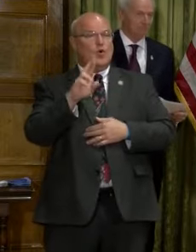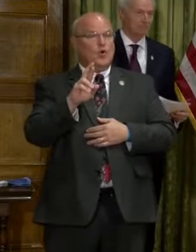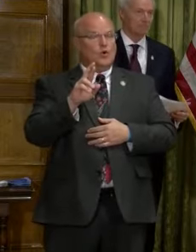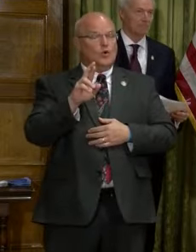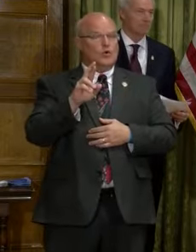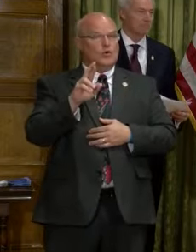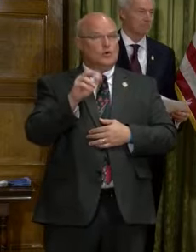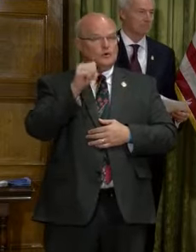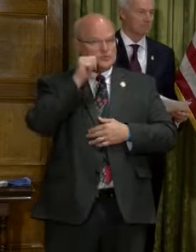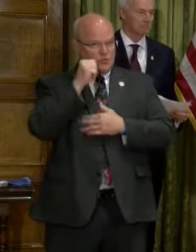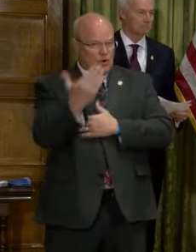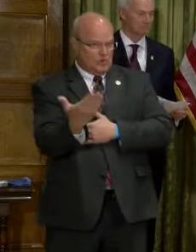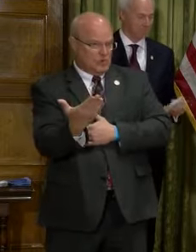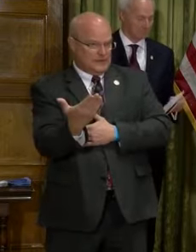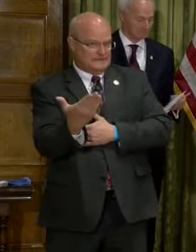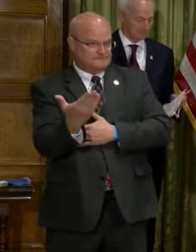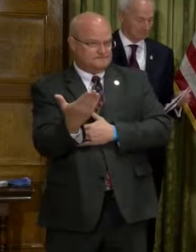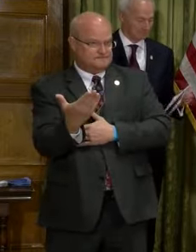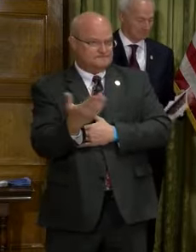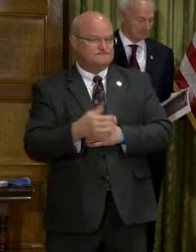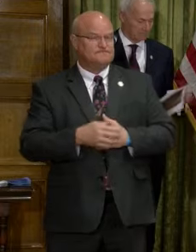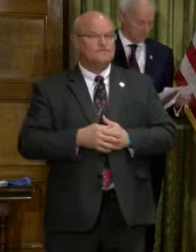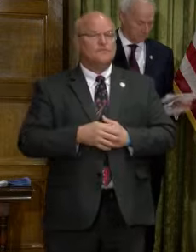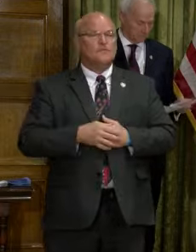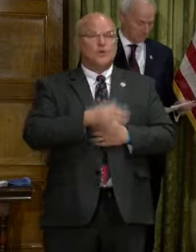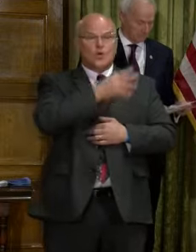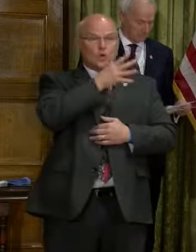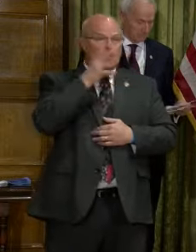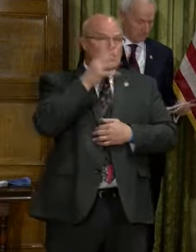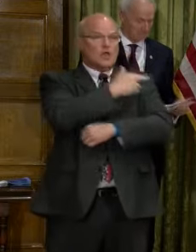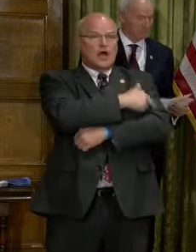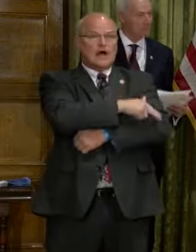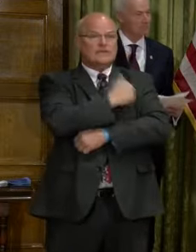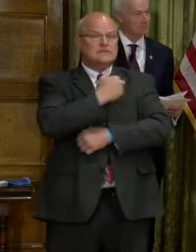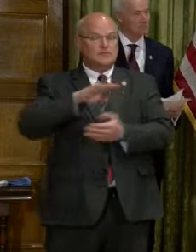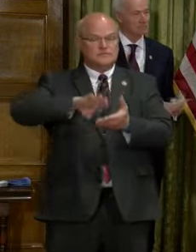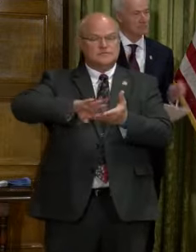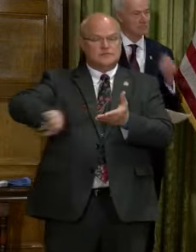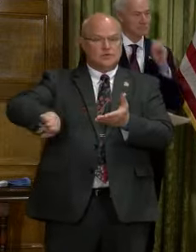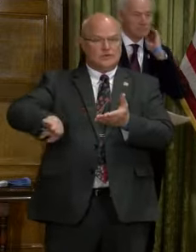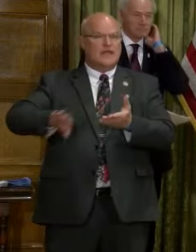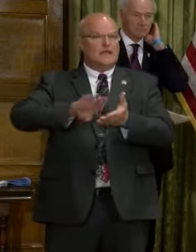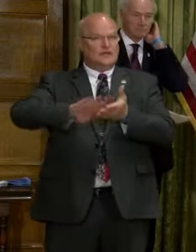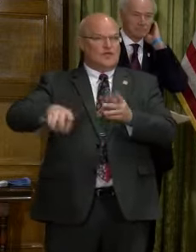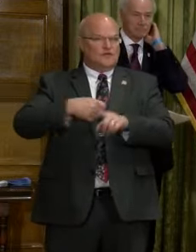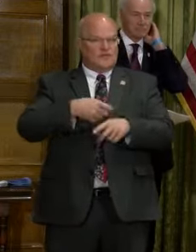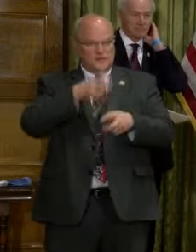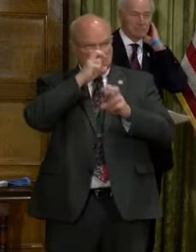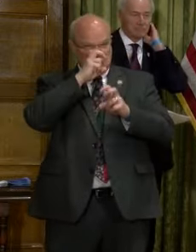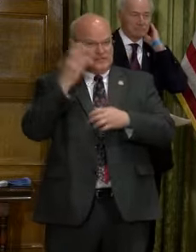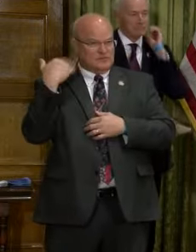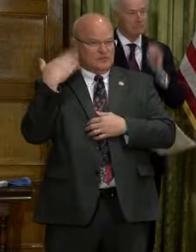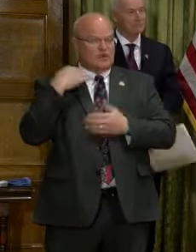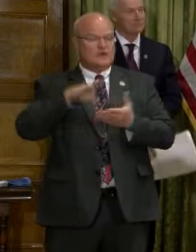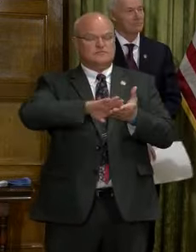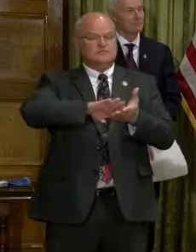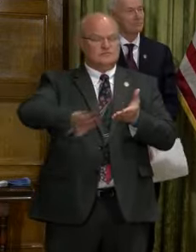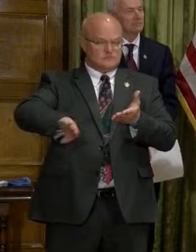or sometime tomorrow morning. Rural hospitals will be excluded. They were excluded from the restrictions, and they're